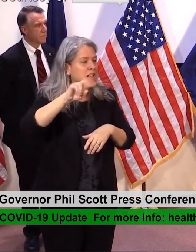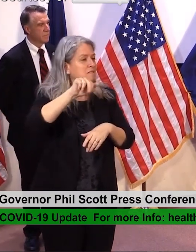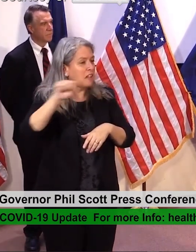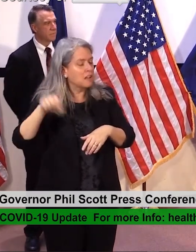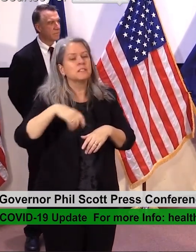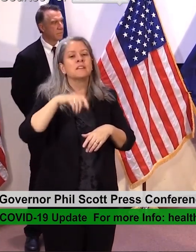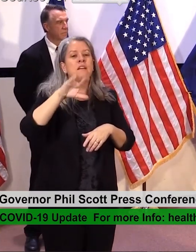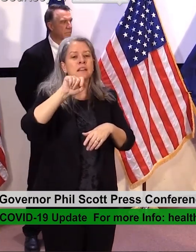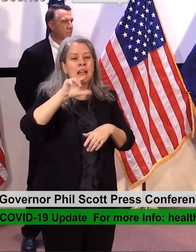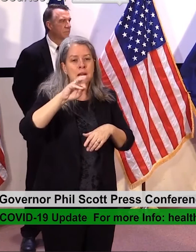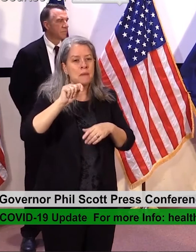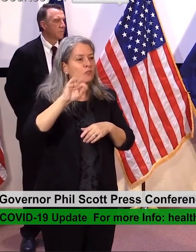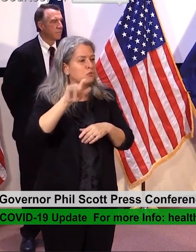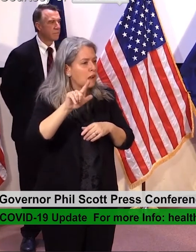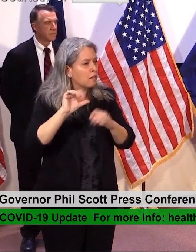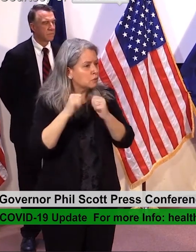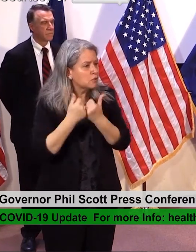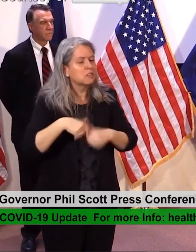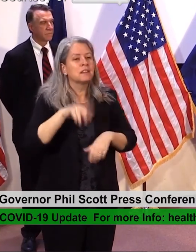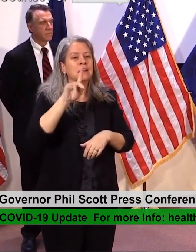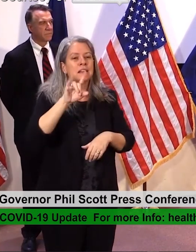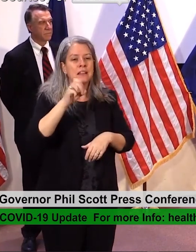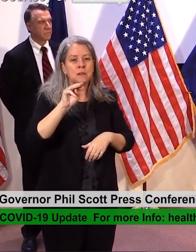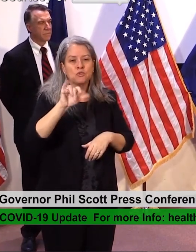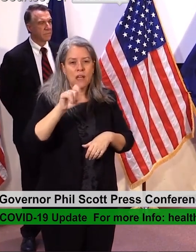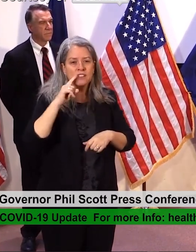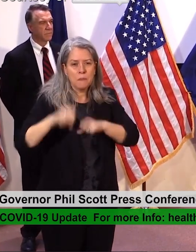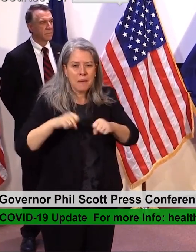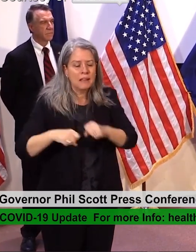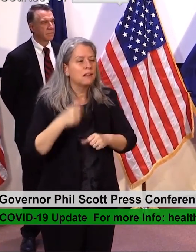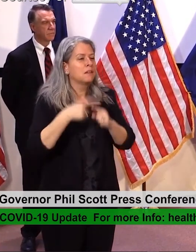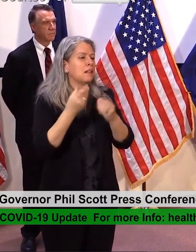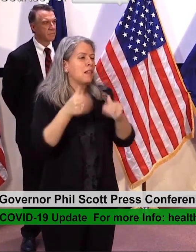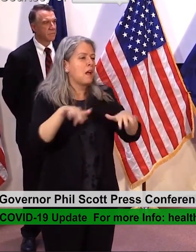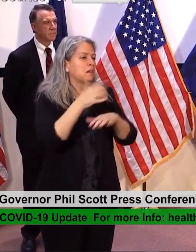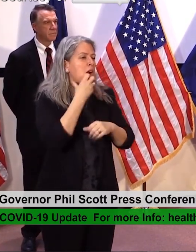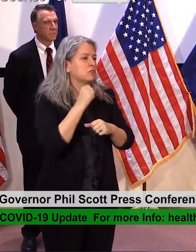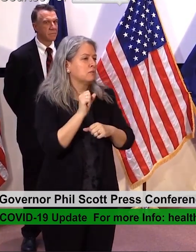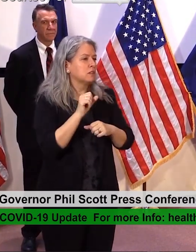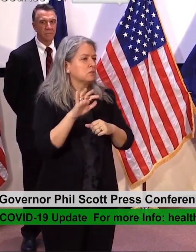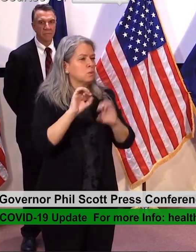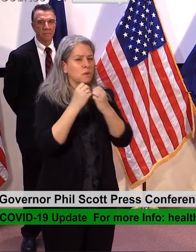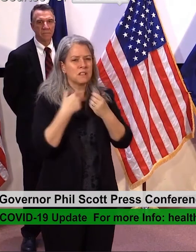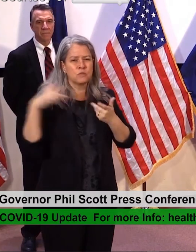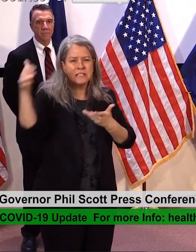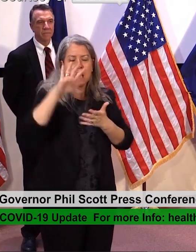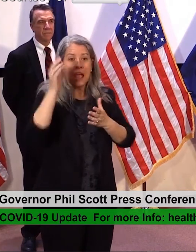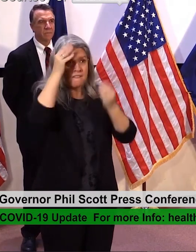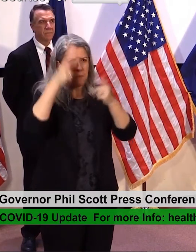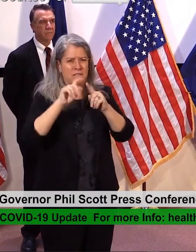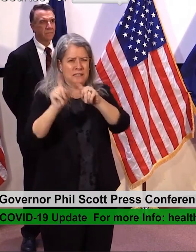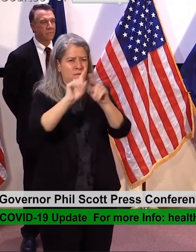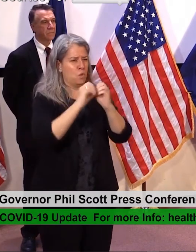Vermont Huts, and the Vermont Mountain Bike Association and Kingdom Trails, as well as land conservation organizations. And